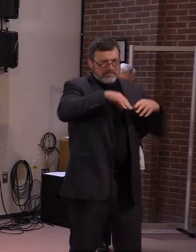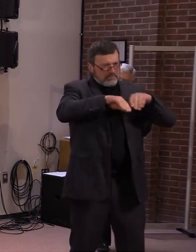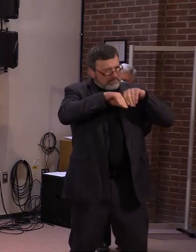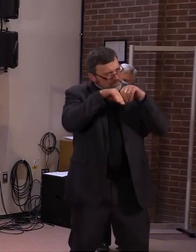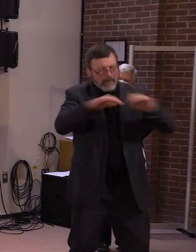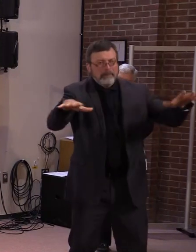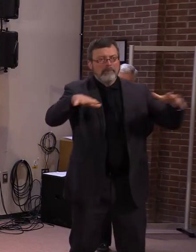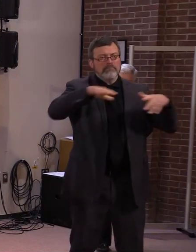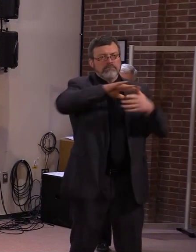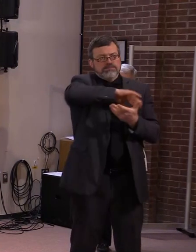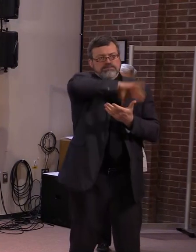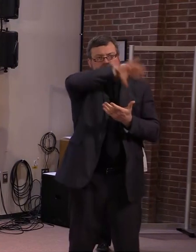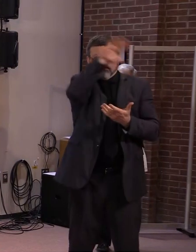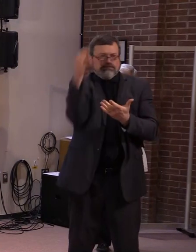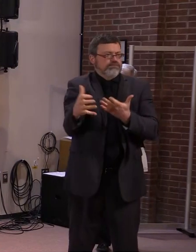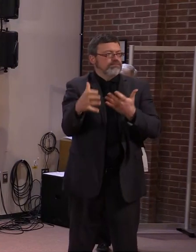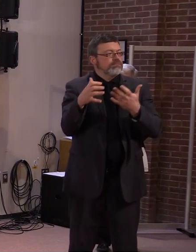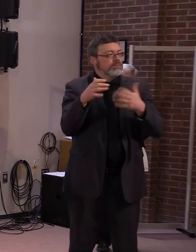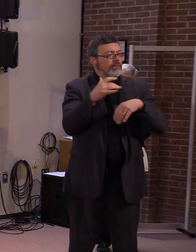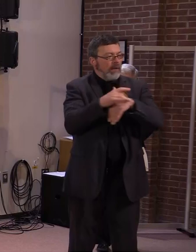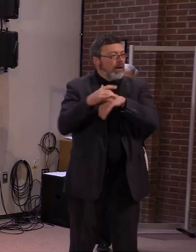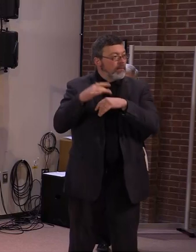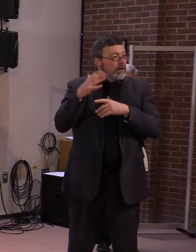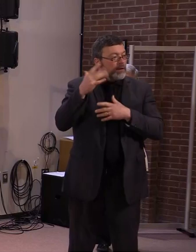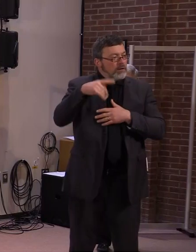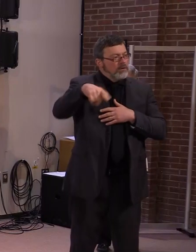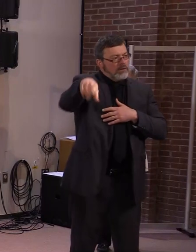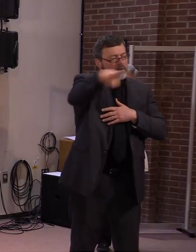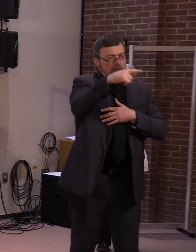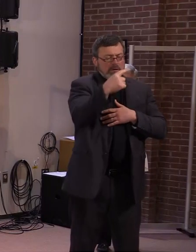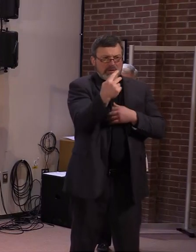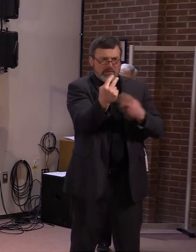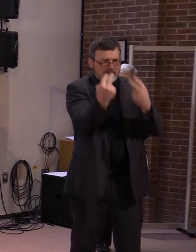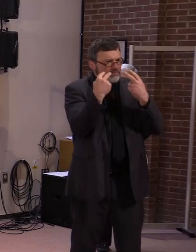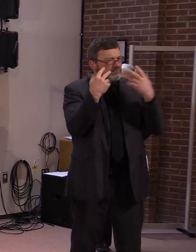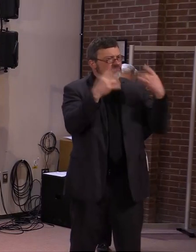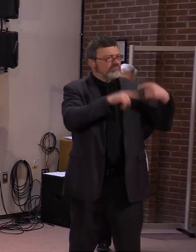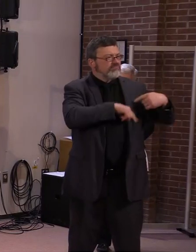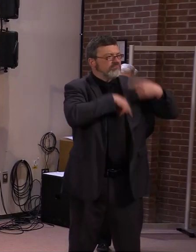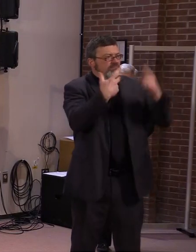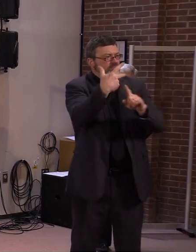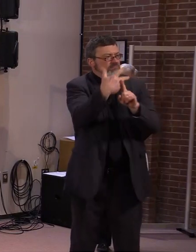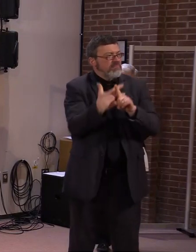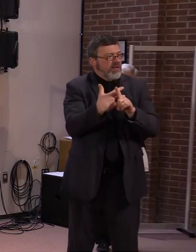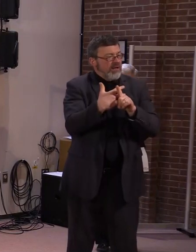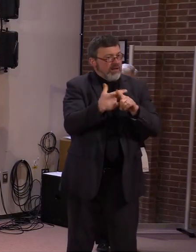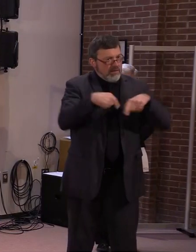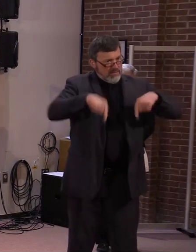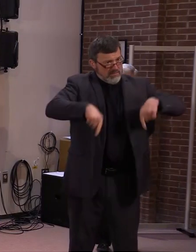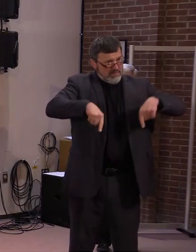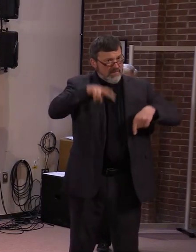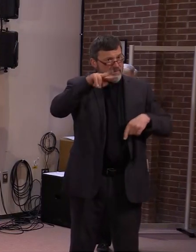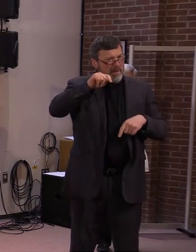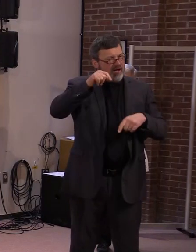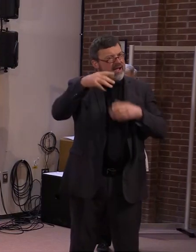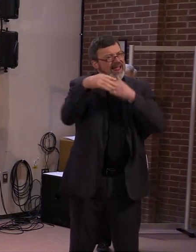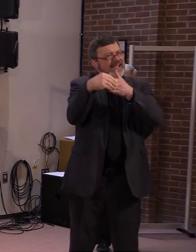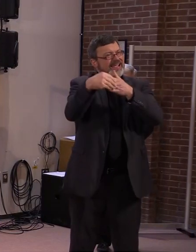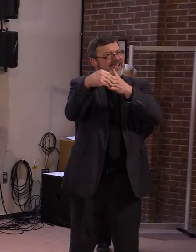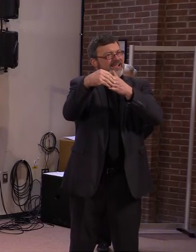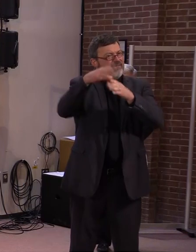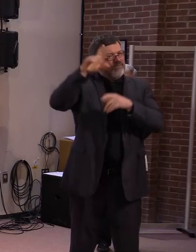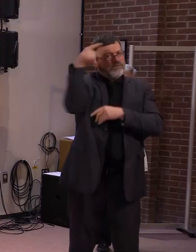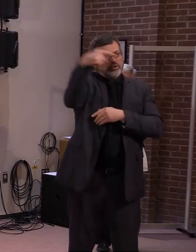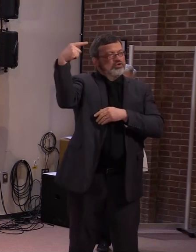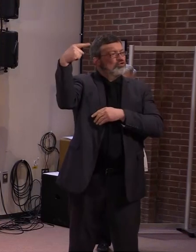30 days, Vermont has led the nation, testing at a rate of over 44,000 per 100,000